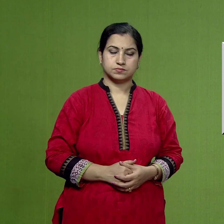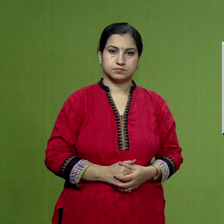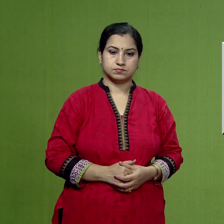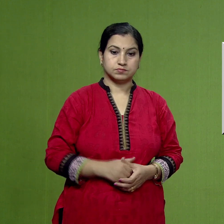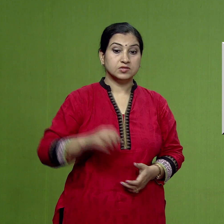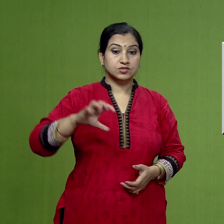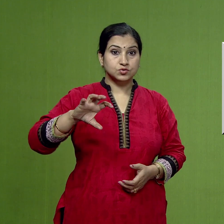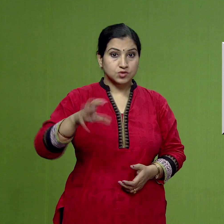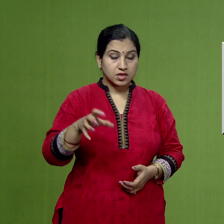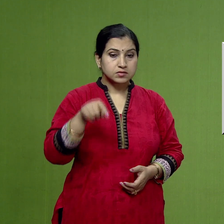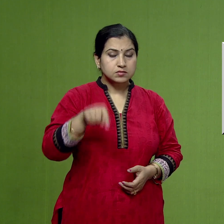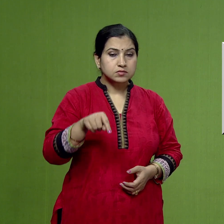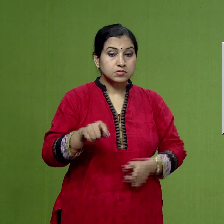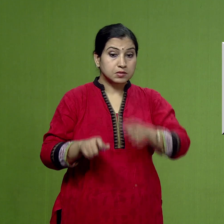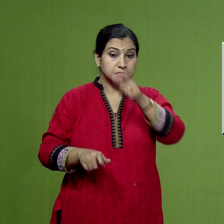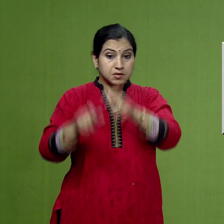States having low density are